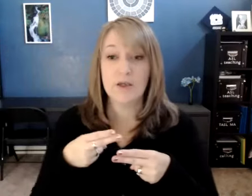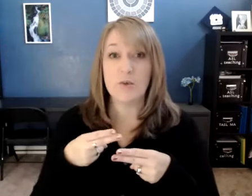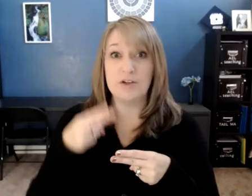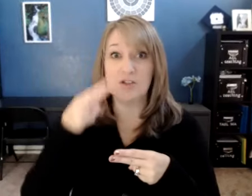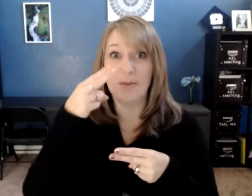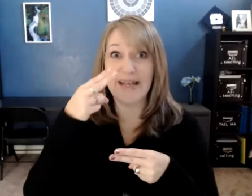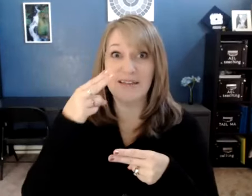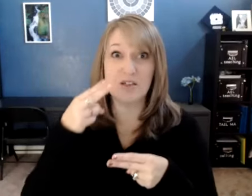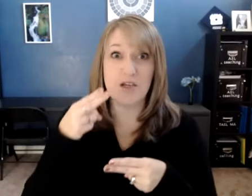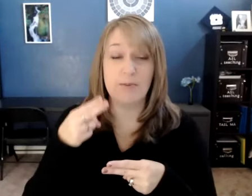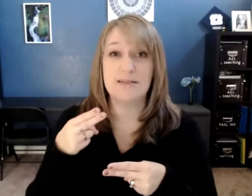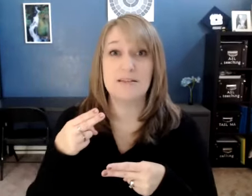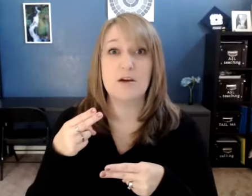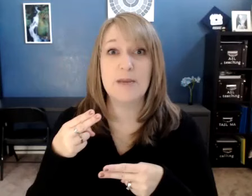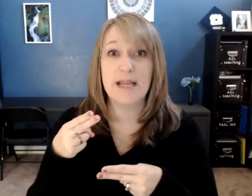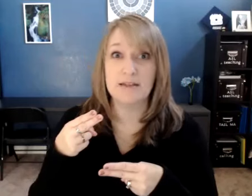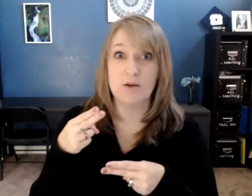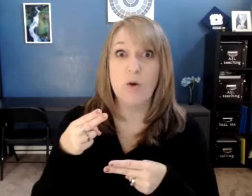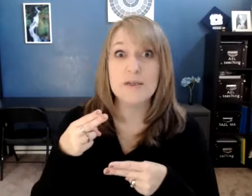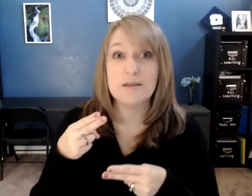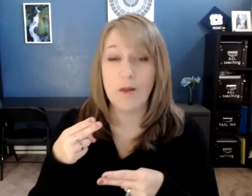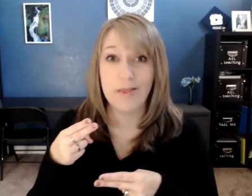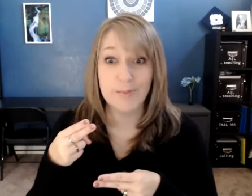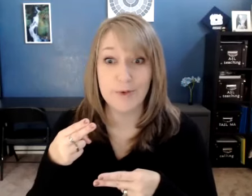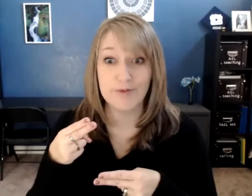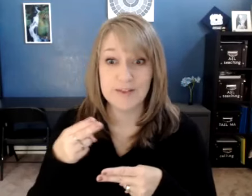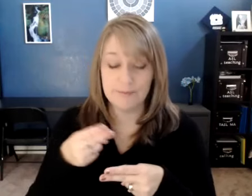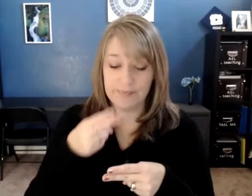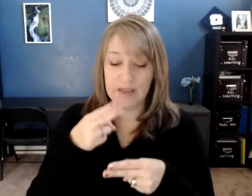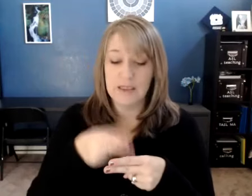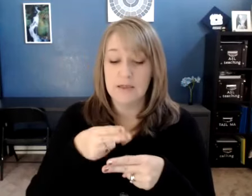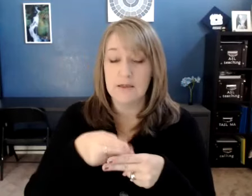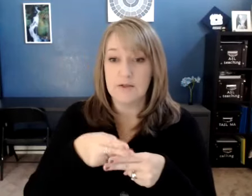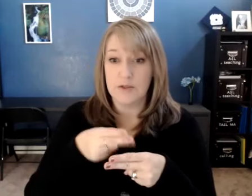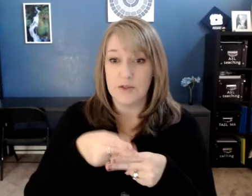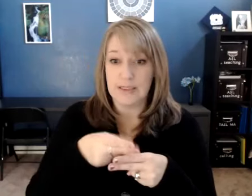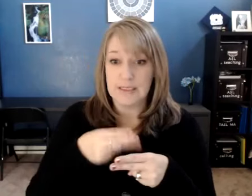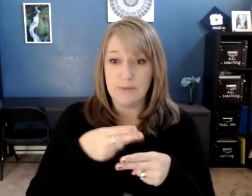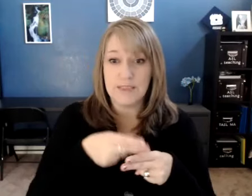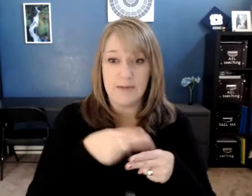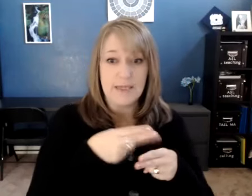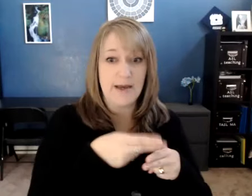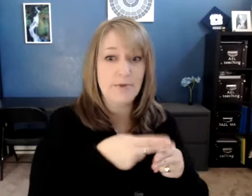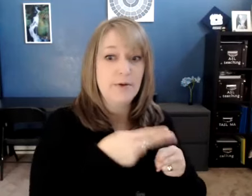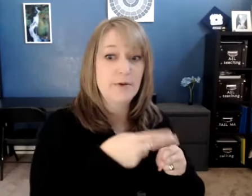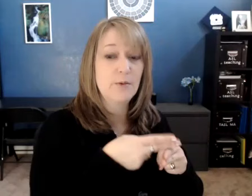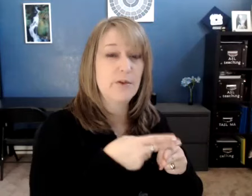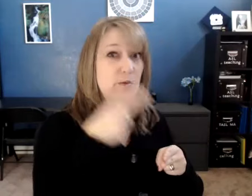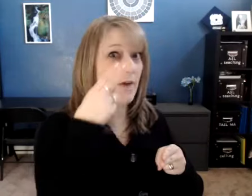You want your dominant hand on top because the dominant hand is always the one that moves. So you're going to tap, tap, tap with your right